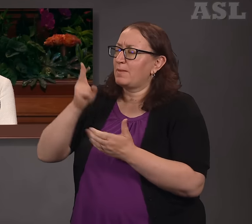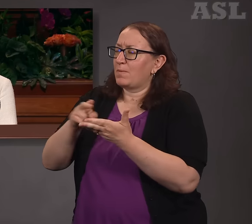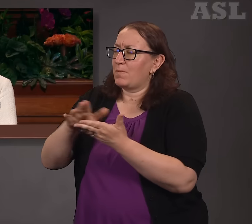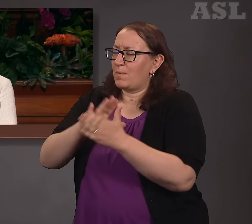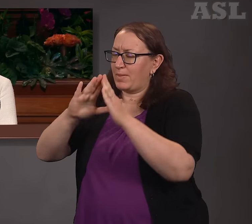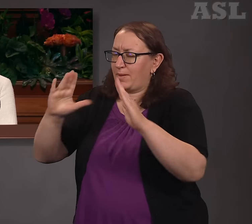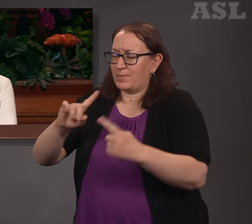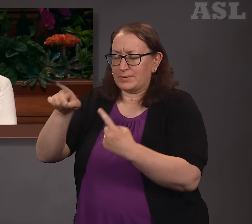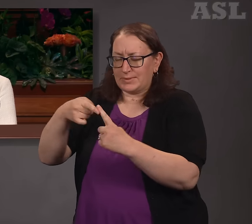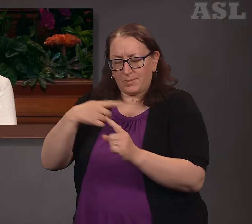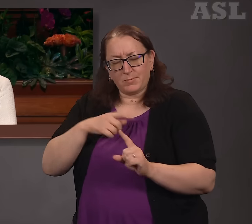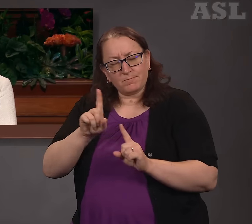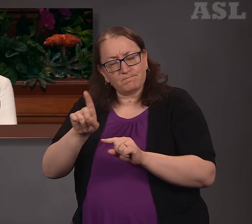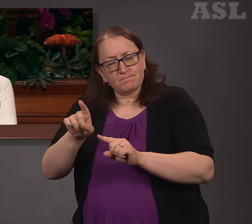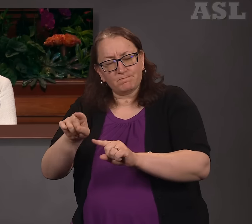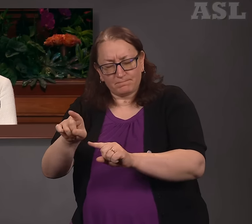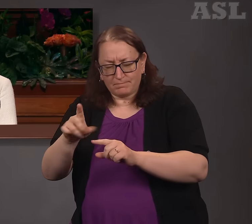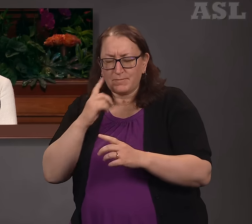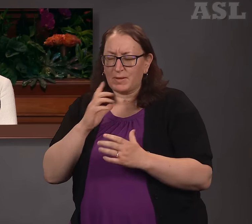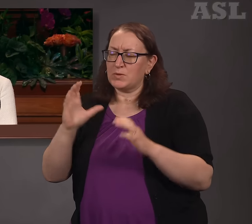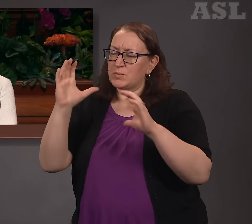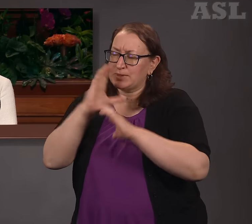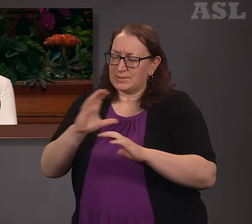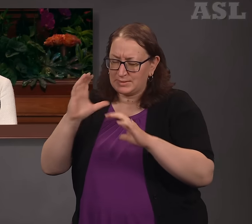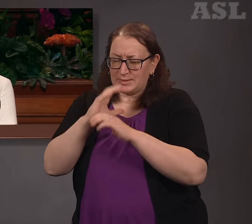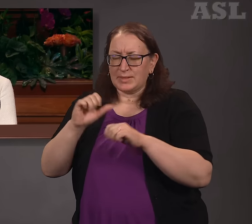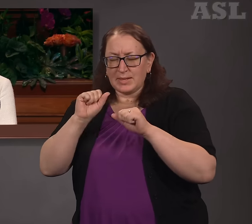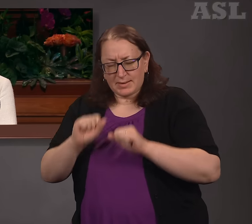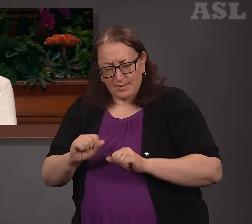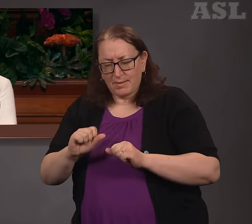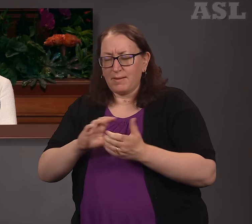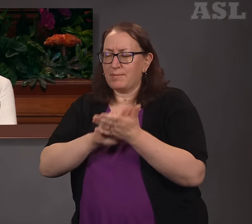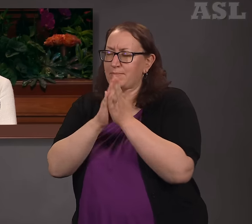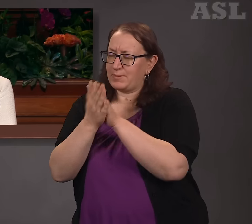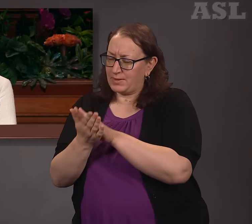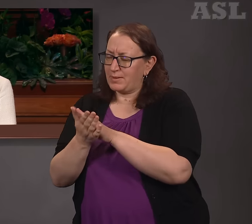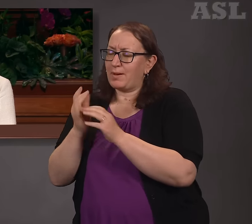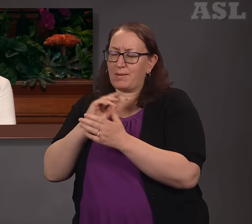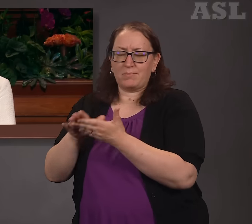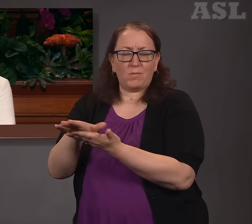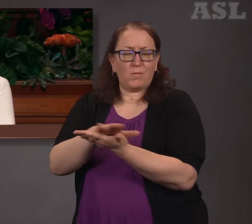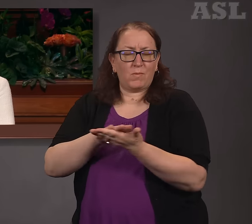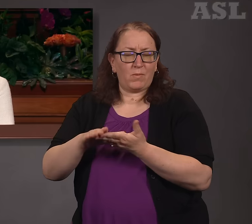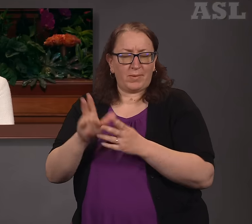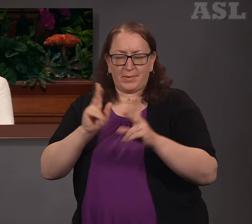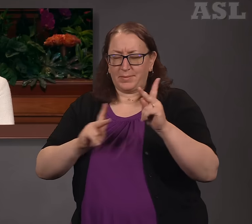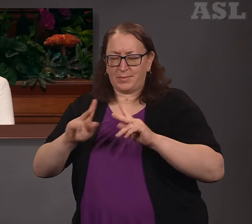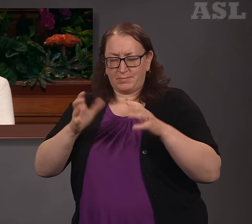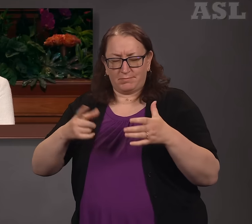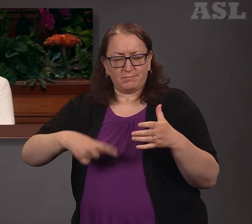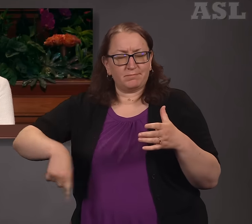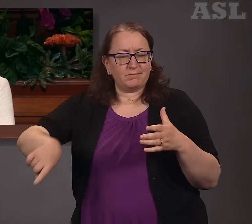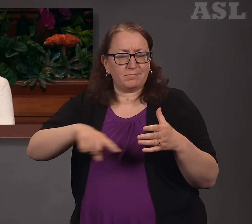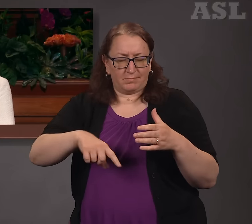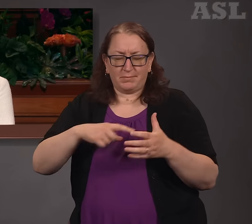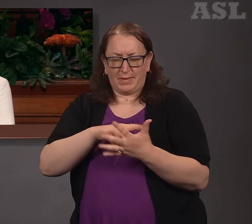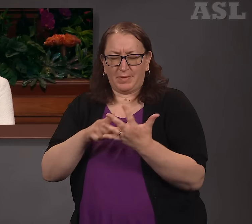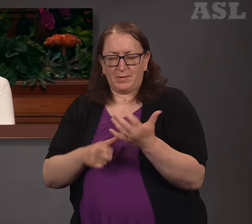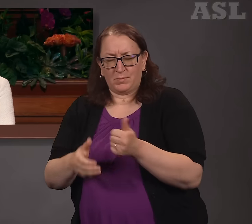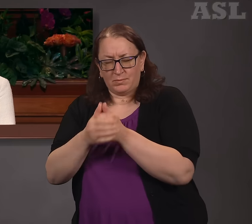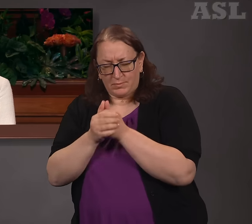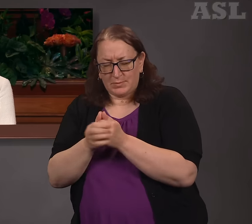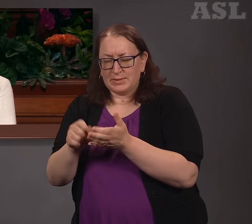holy house as we seek more diligently to become a holy people. This we pray in